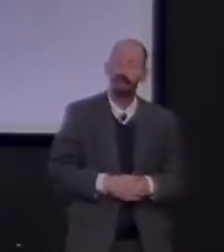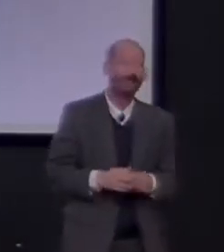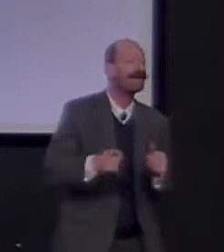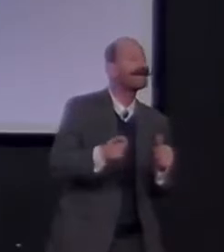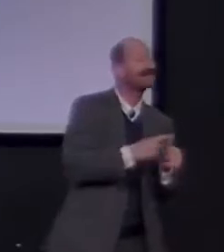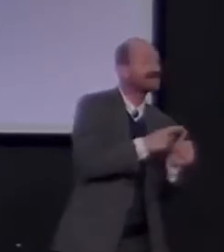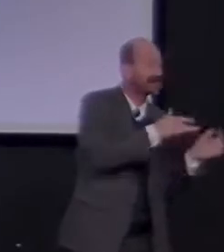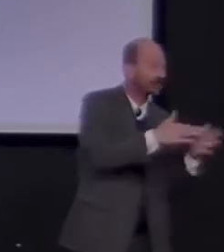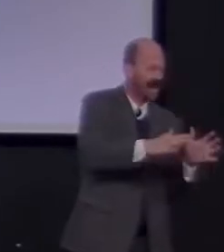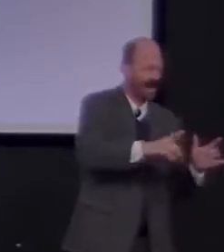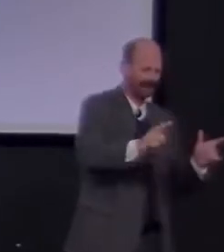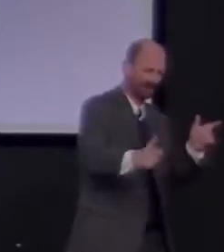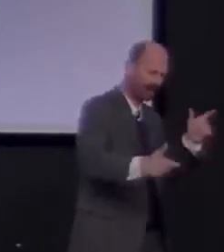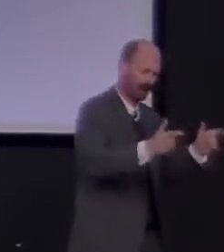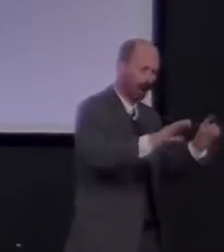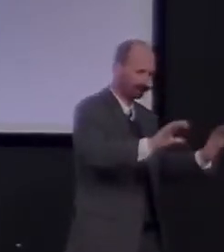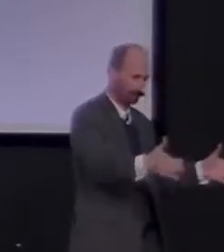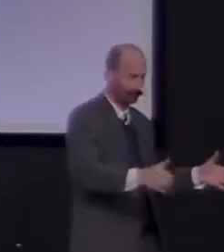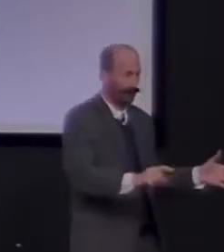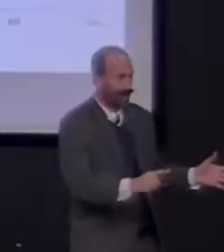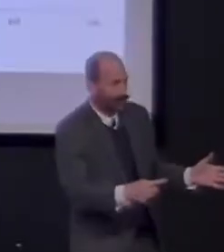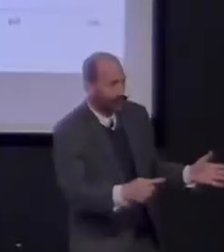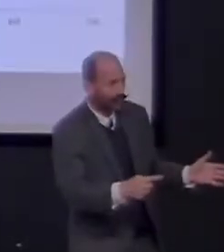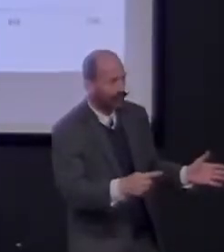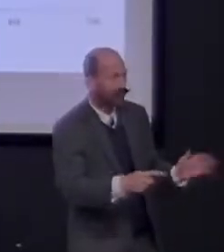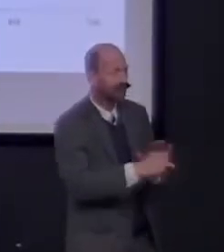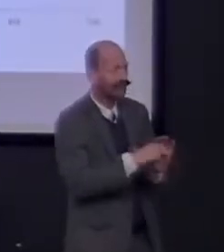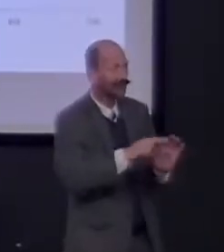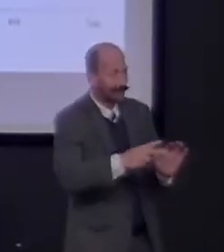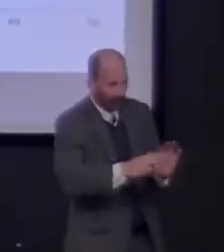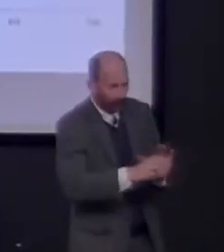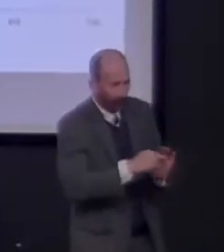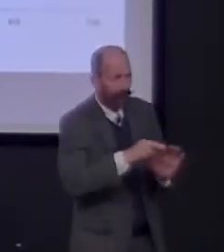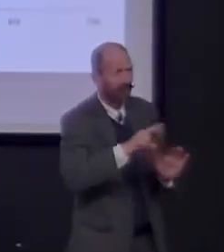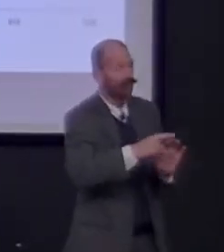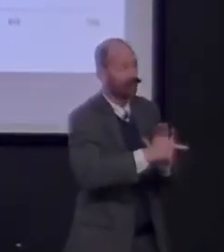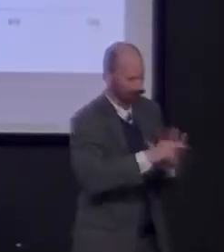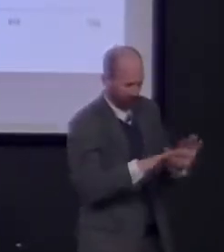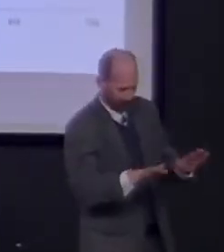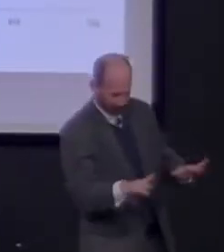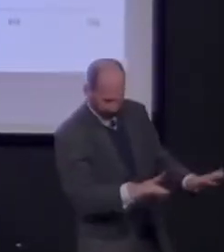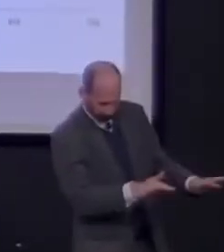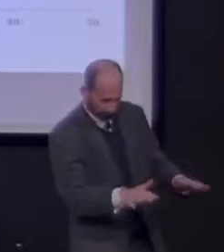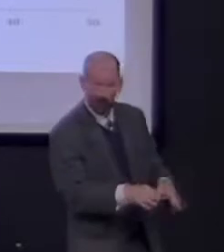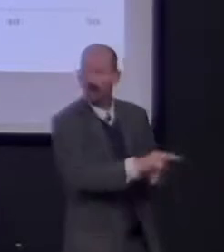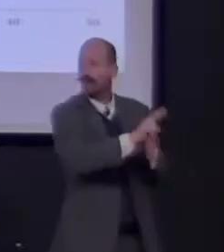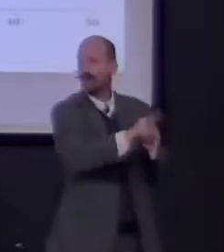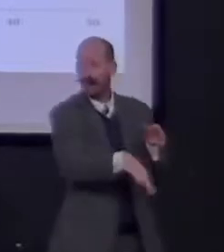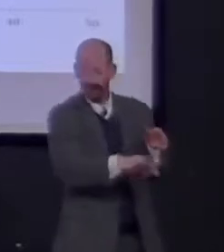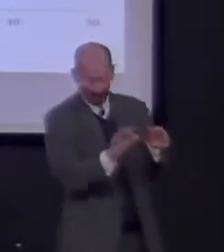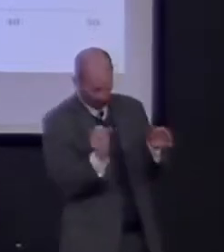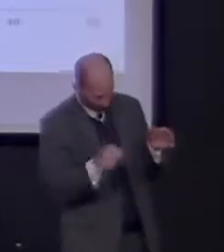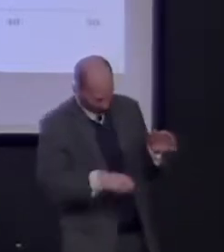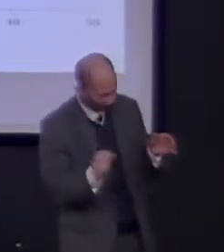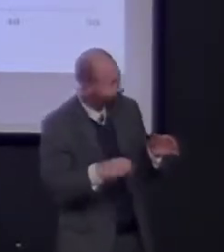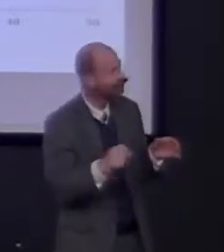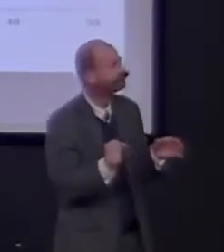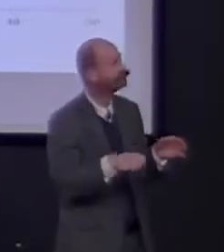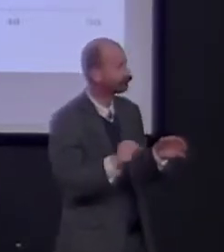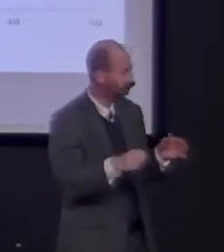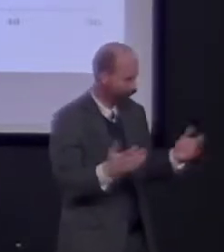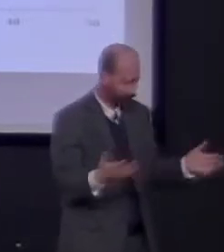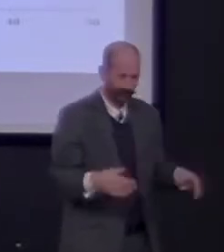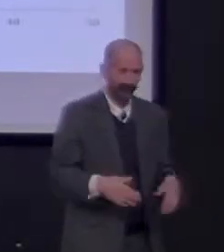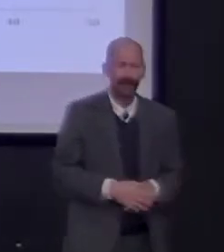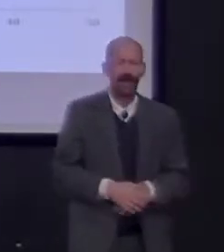group of children from 1st to 3rd grade. And the results of that analysis did indeed suggest that if you just take